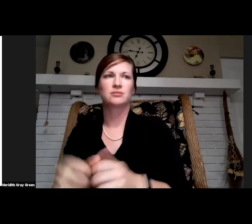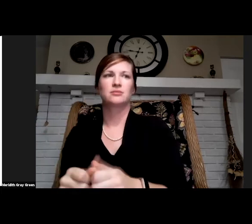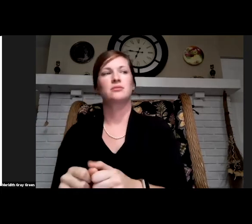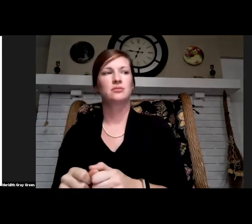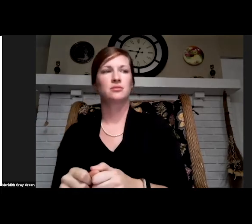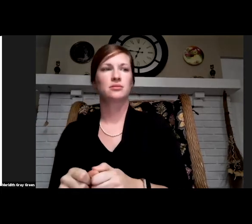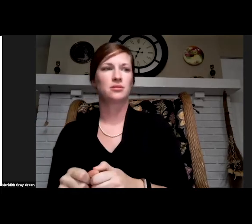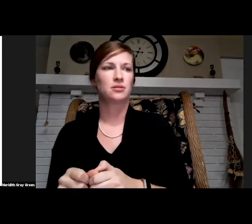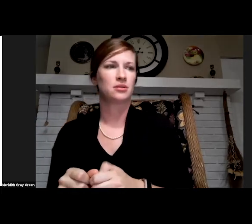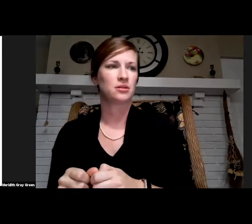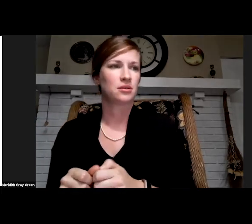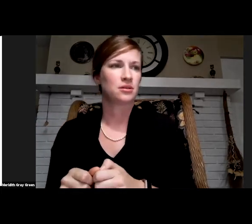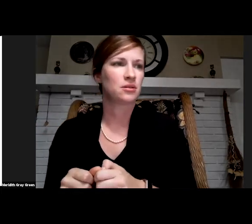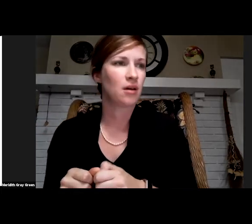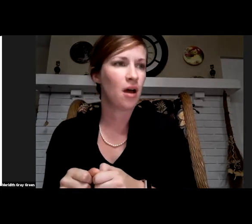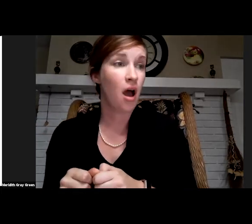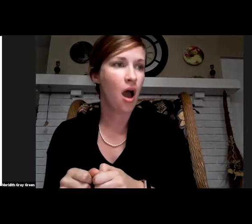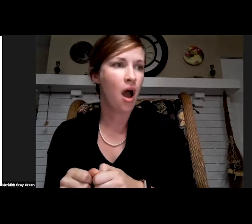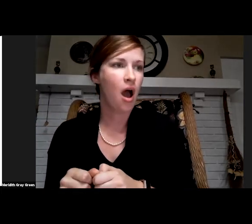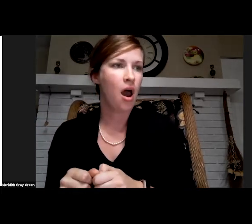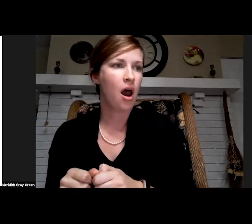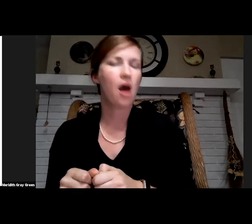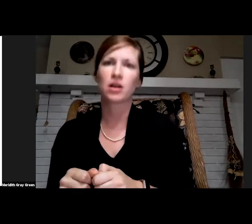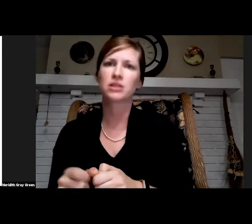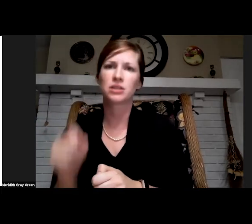has done this perspective, you see the orange all the way around.